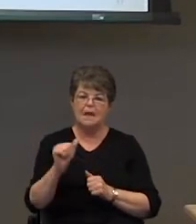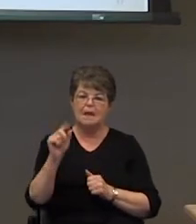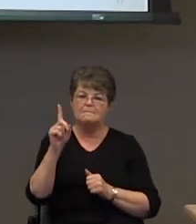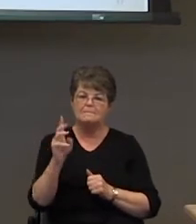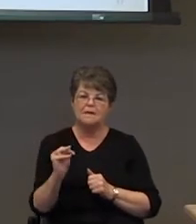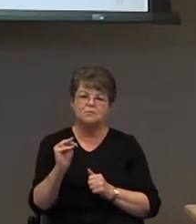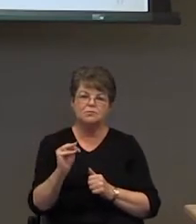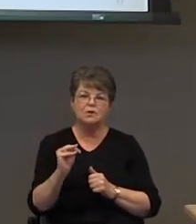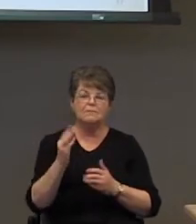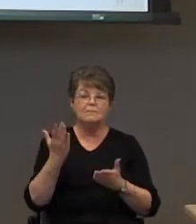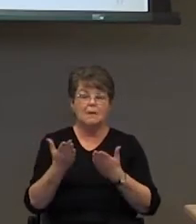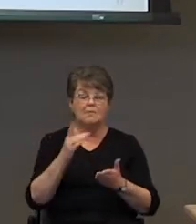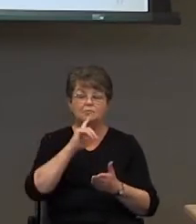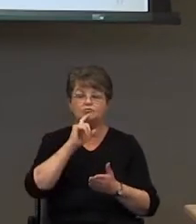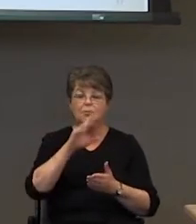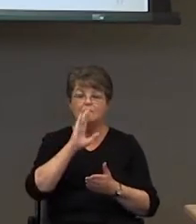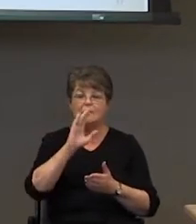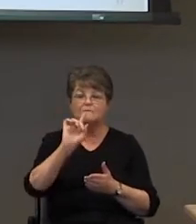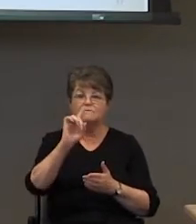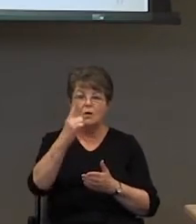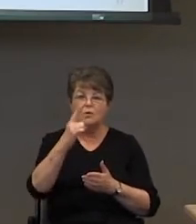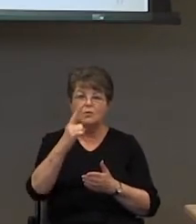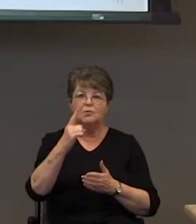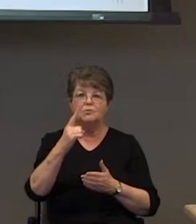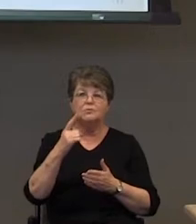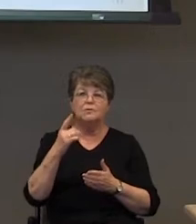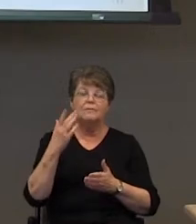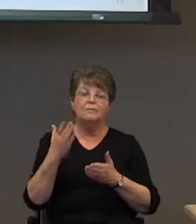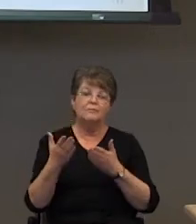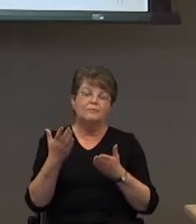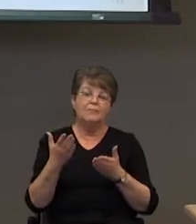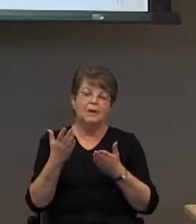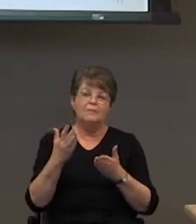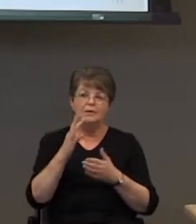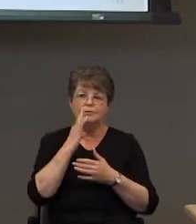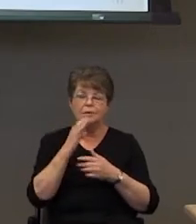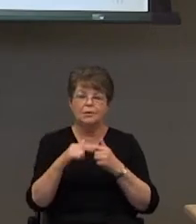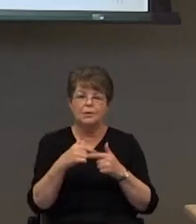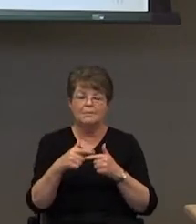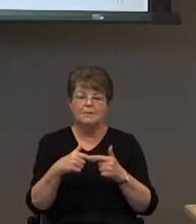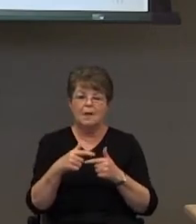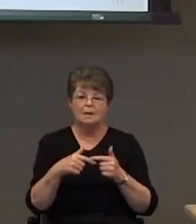Administrative, maybe this should have been the first one. In hindsight, it's 2020, maybe talking about